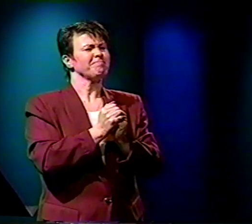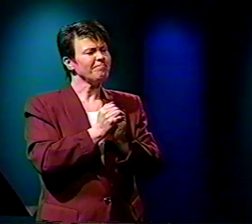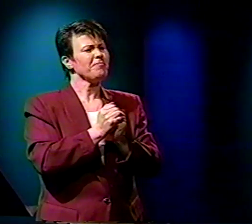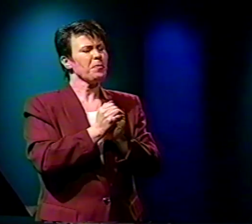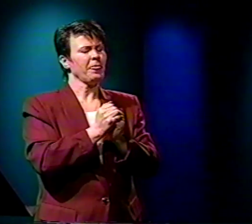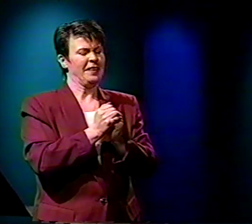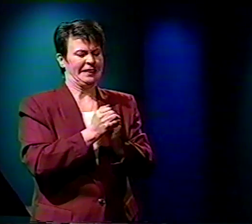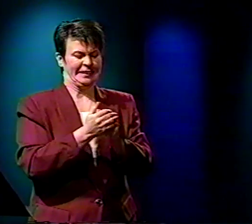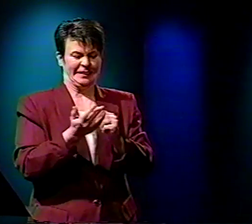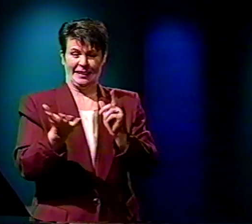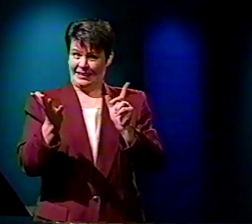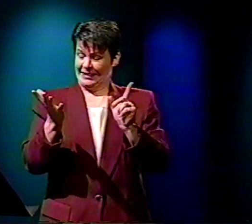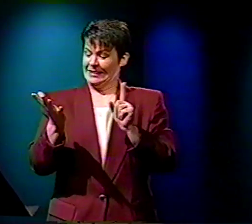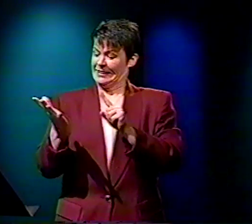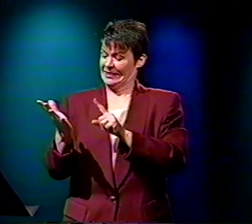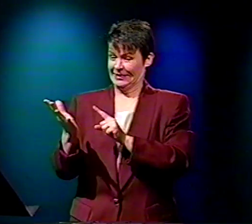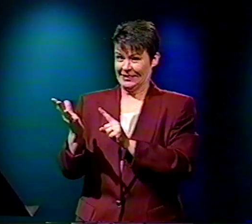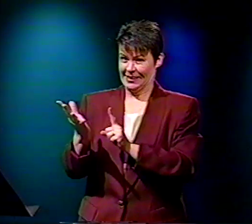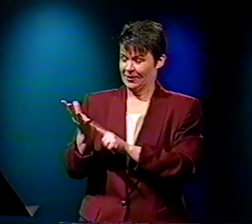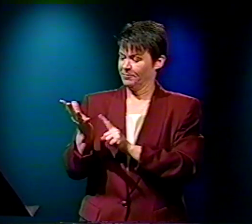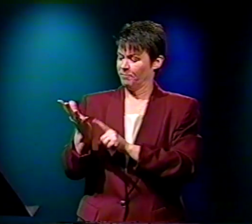deaf culture. On the other hand,